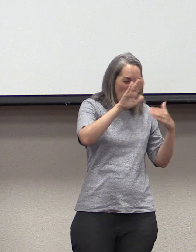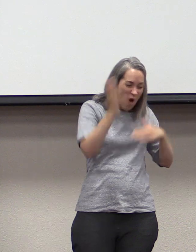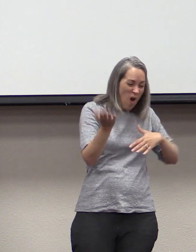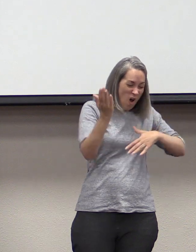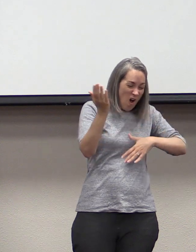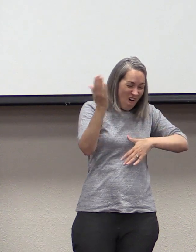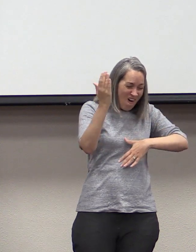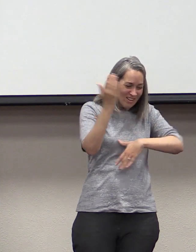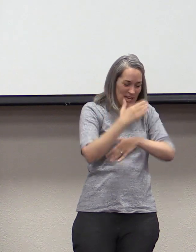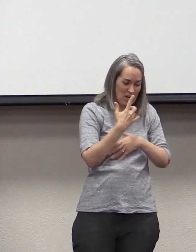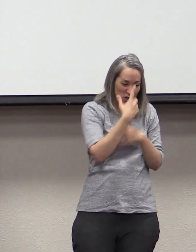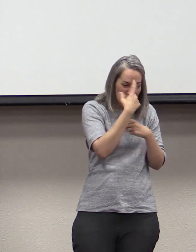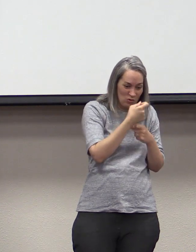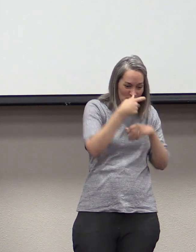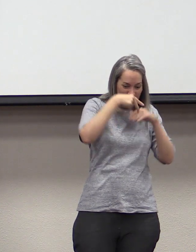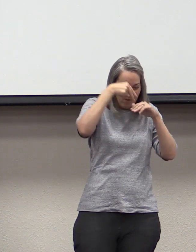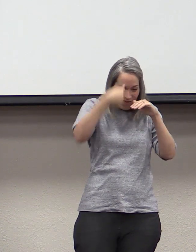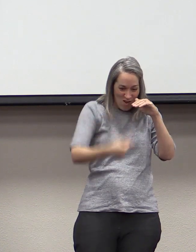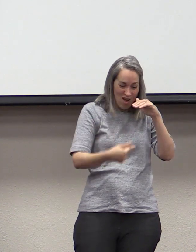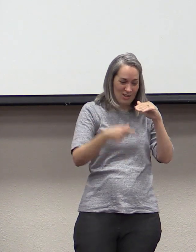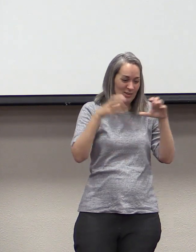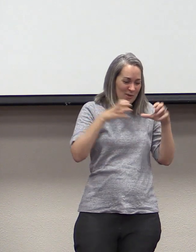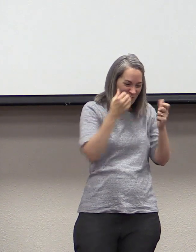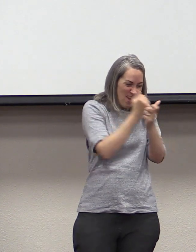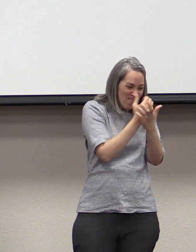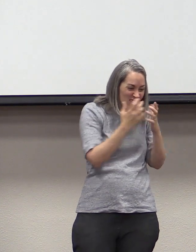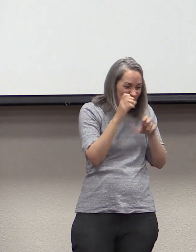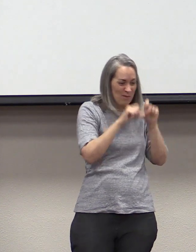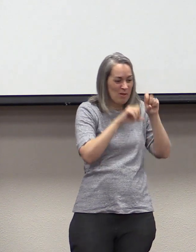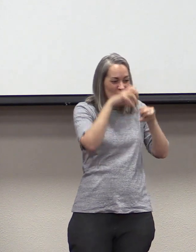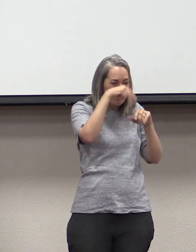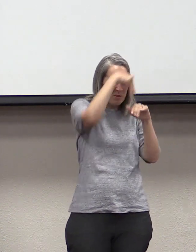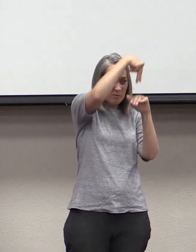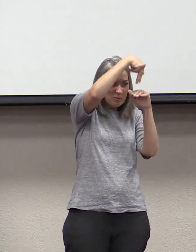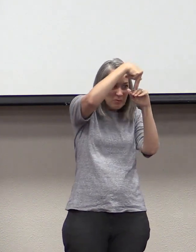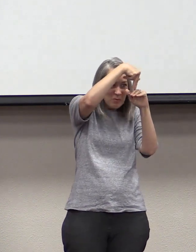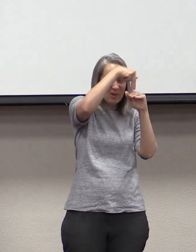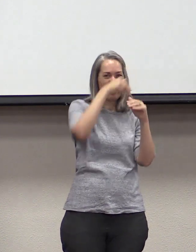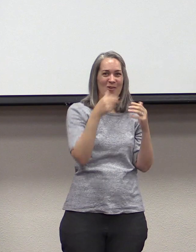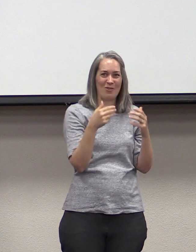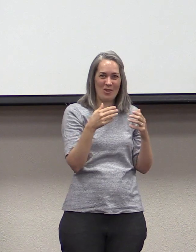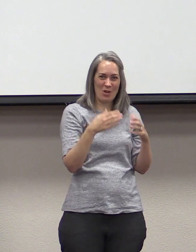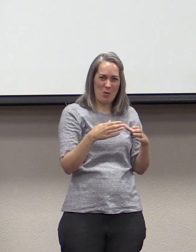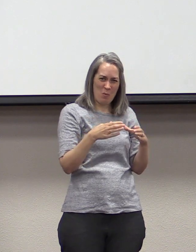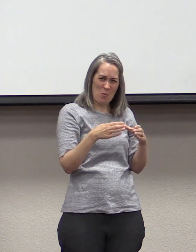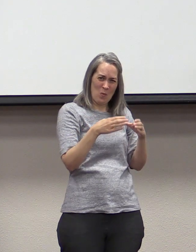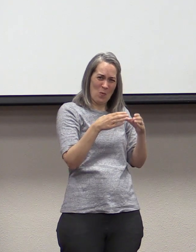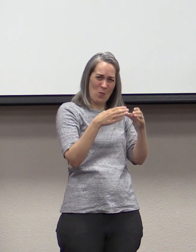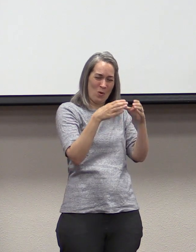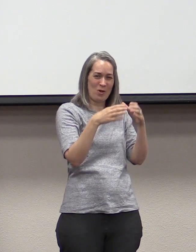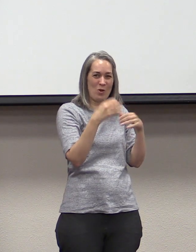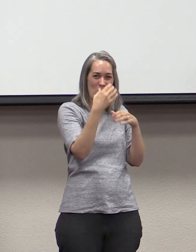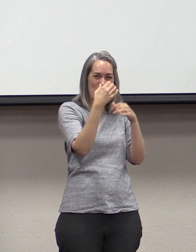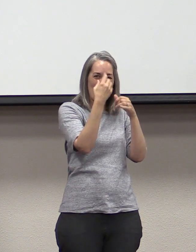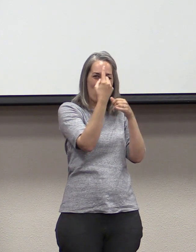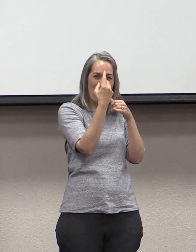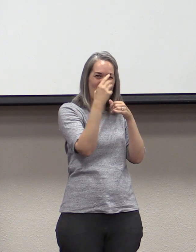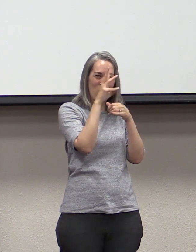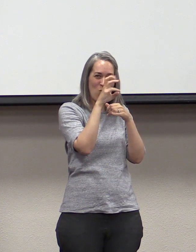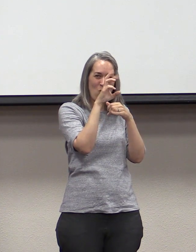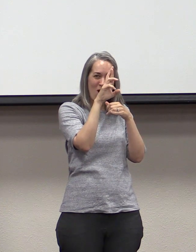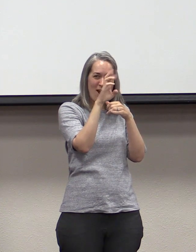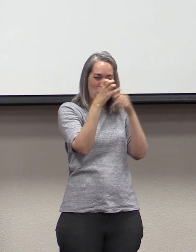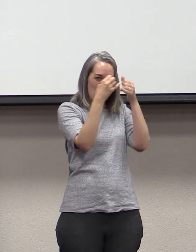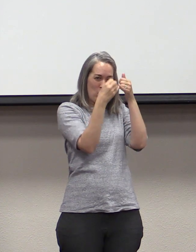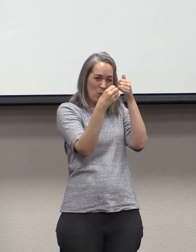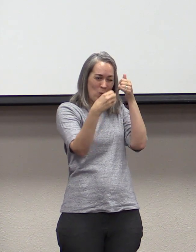have gone through the trust fall. They would have gone through everything else. They would have stood on on a single wire looking down at the